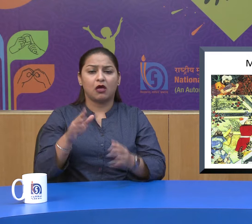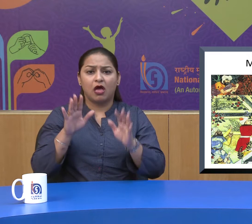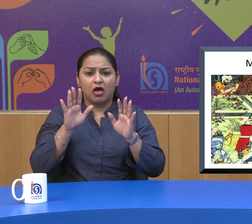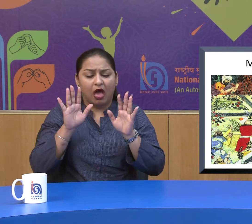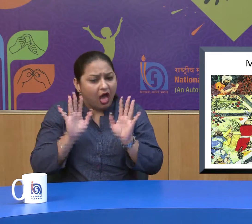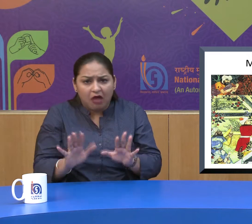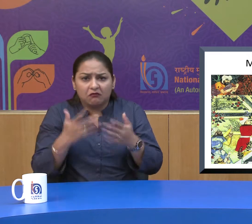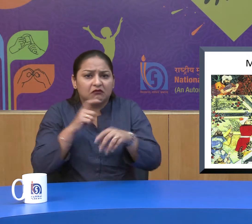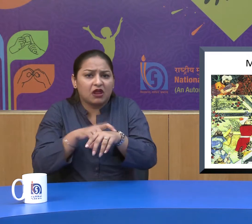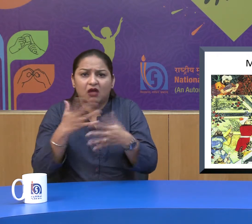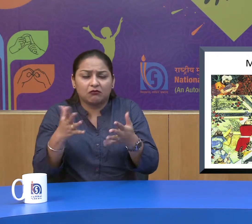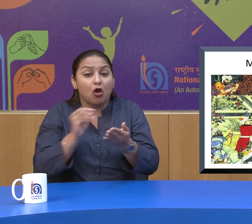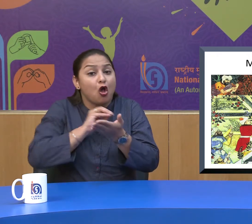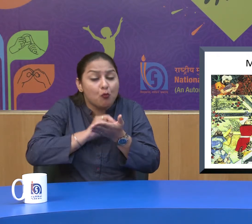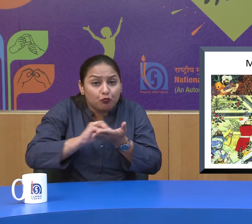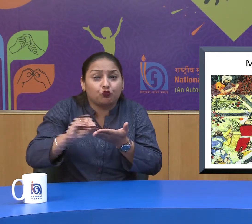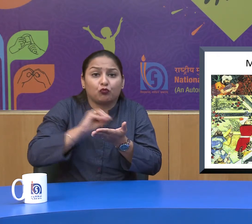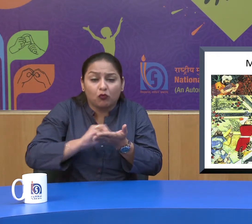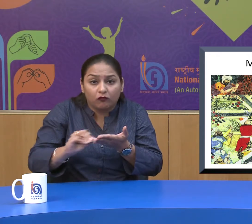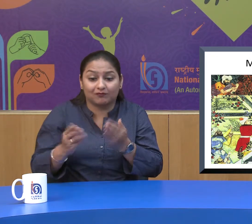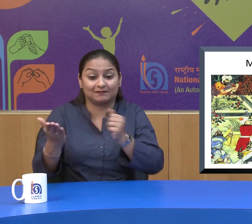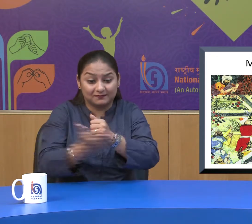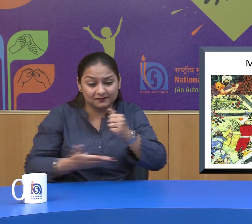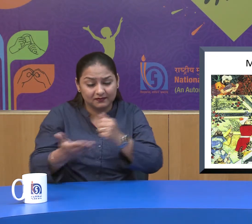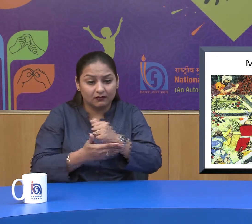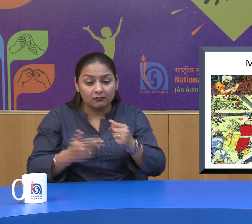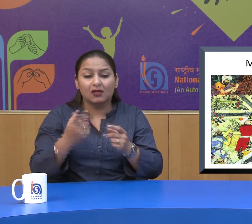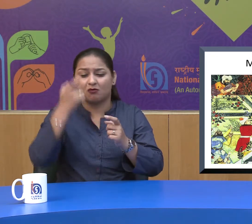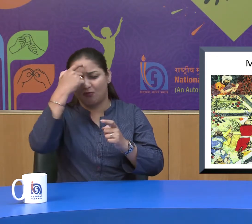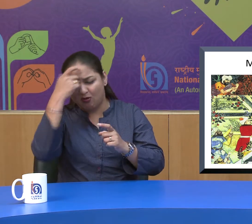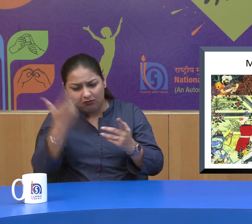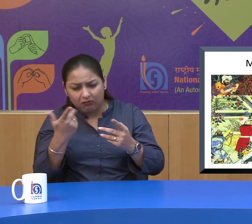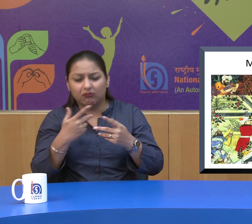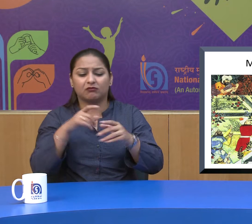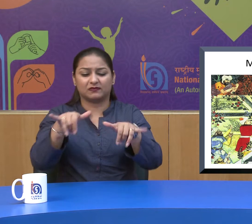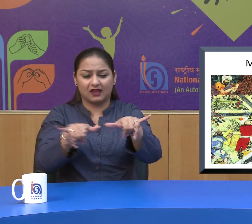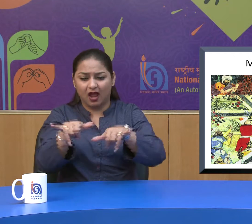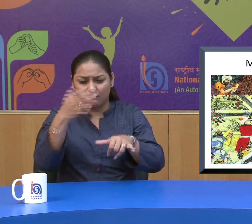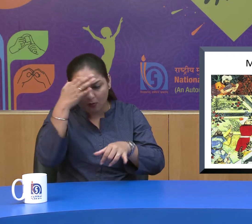to improve agriculture conditions of the land.